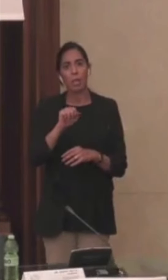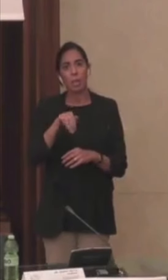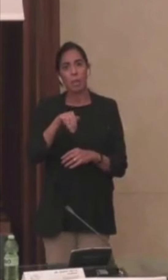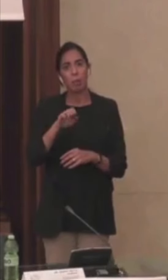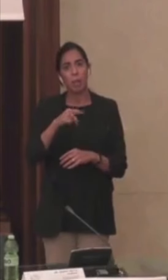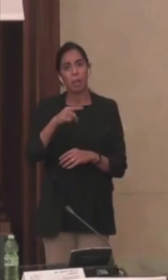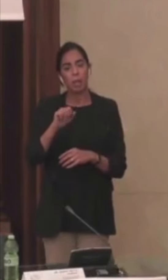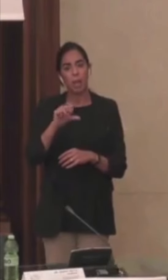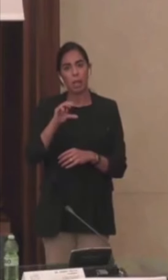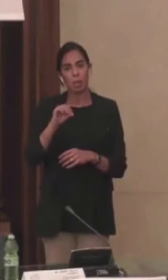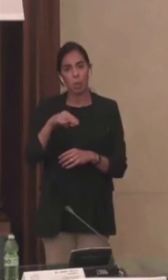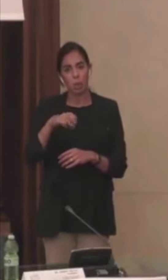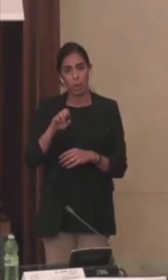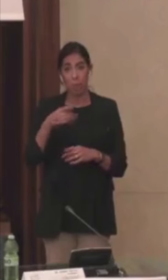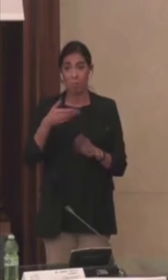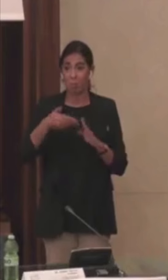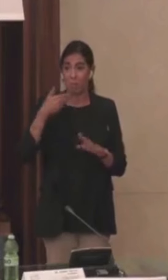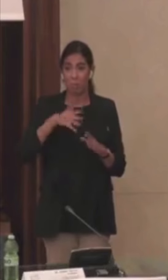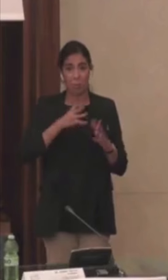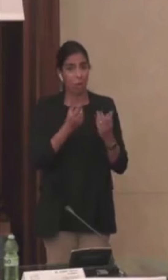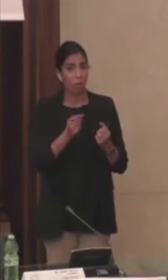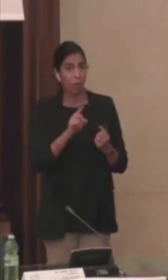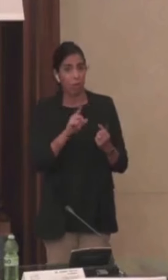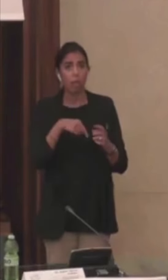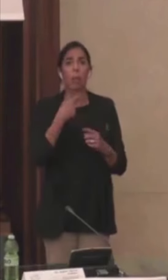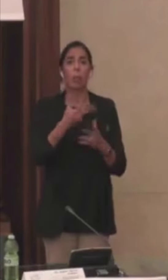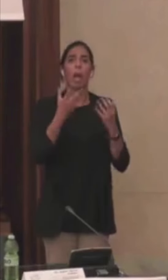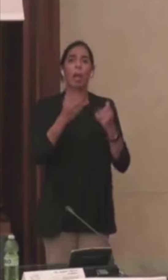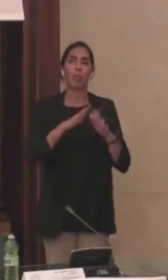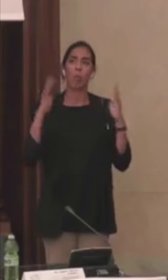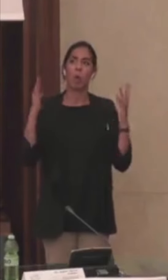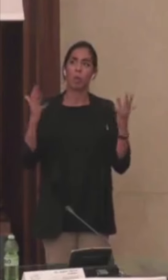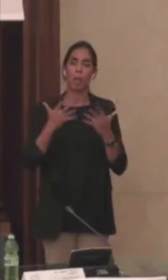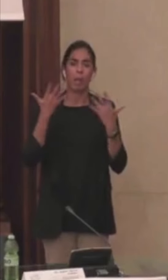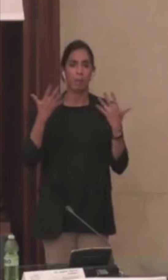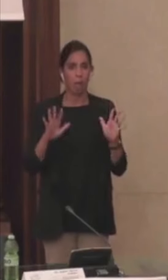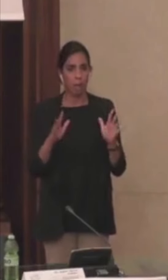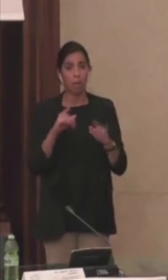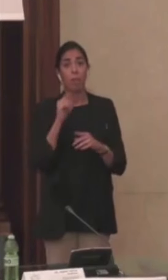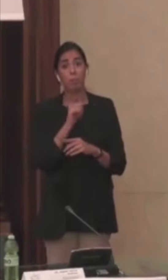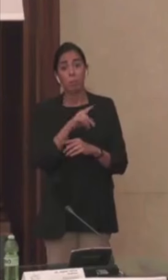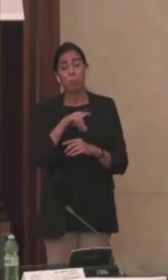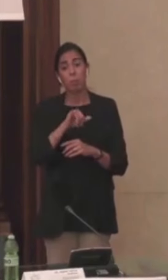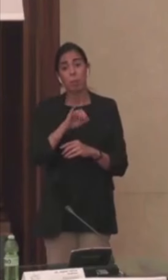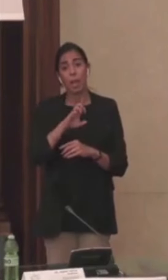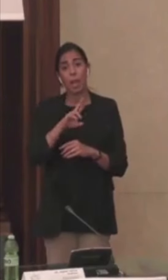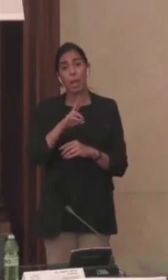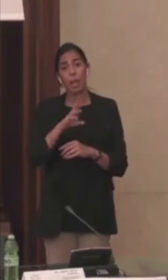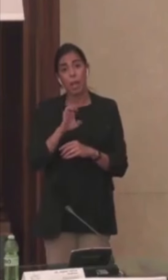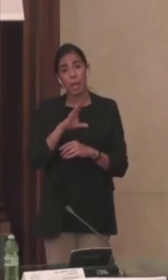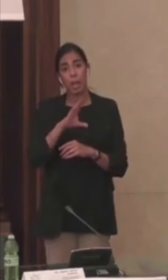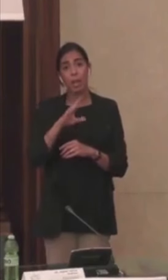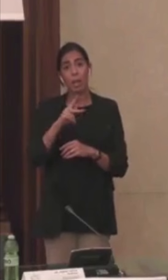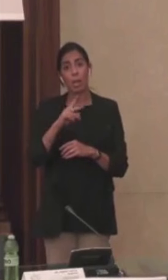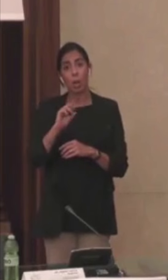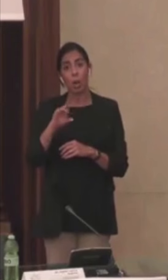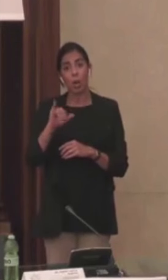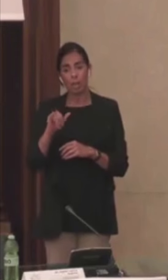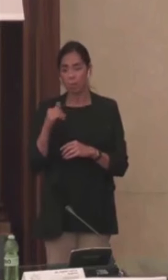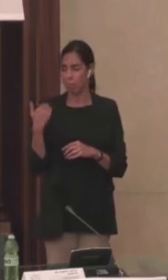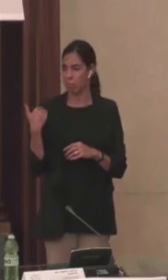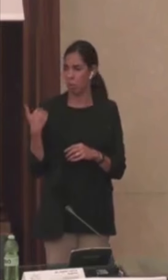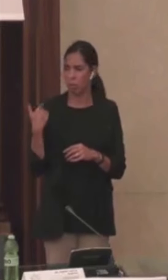as useless, basically, but it was already widespread globally.